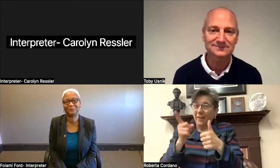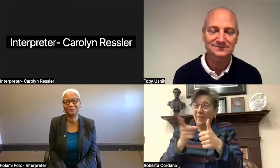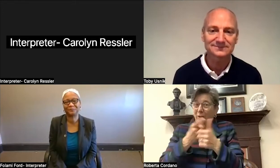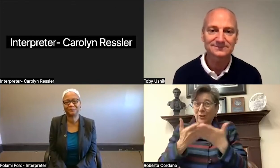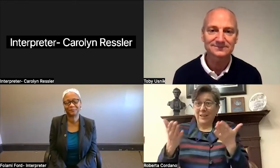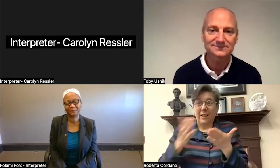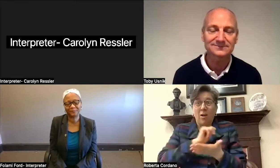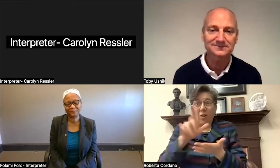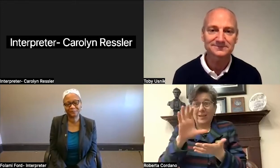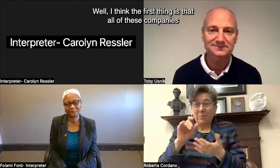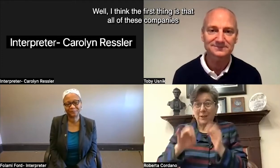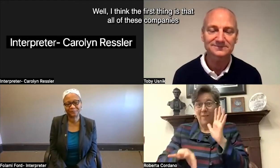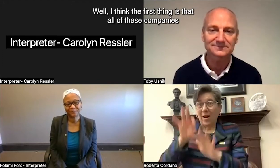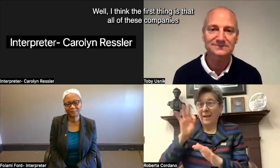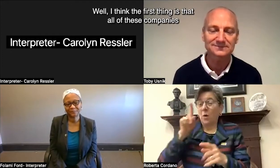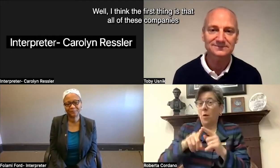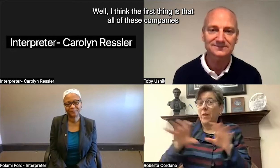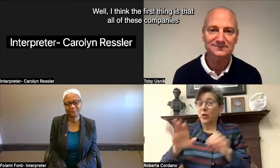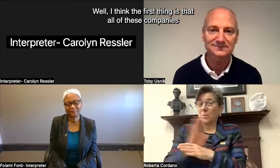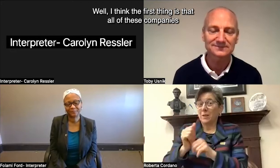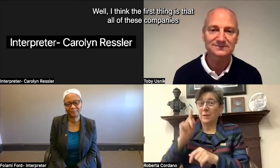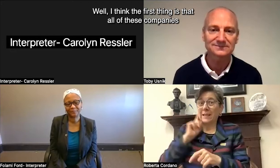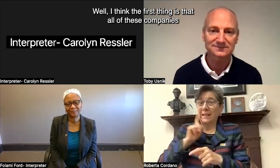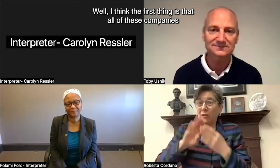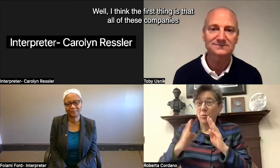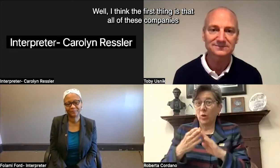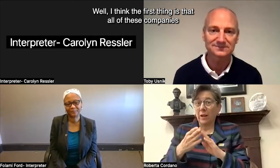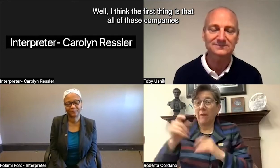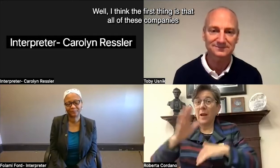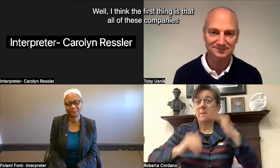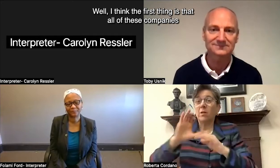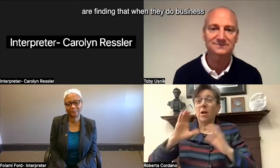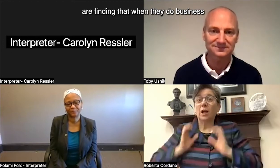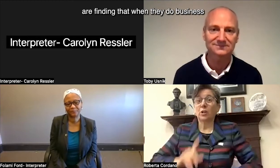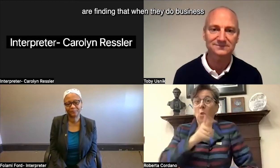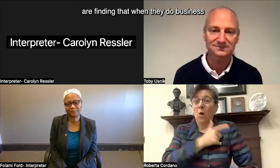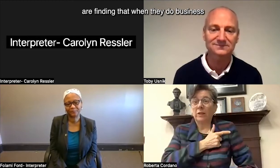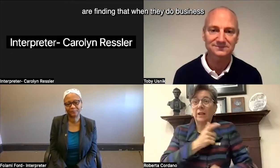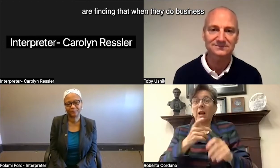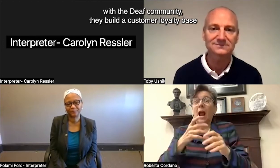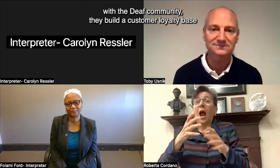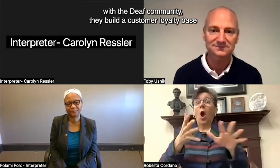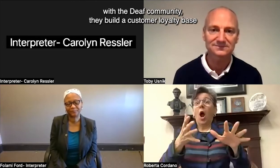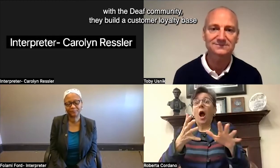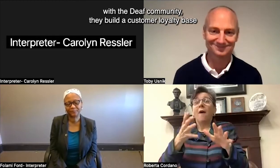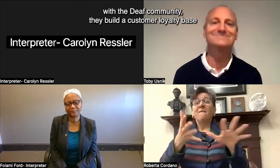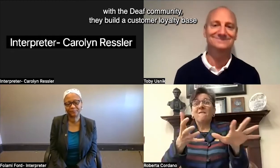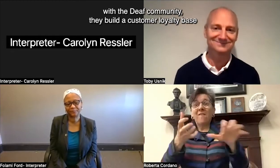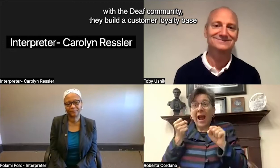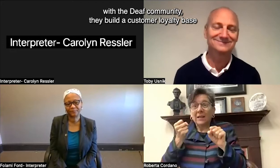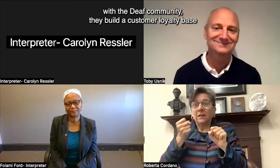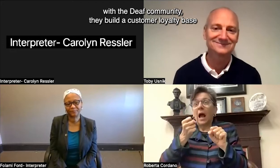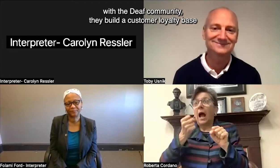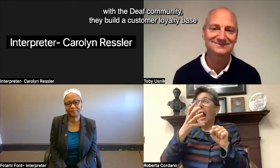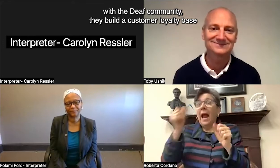Well, I think the first thing is that all of these companies are finding that when they do business with the deaf community, they build a customer loyalty base